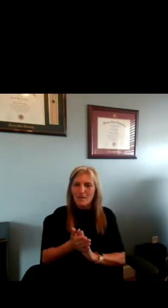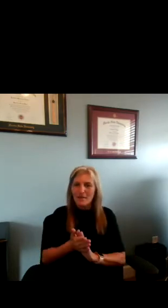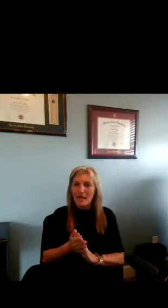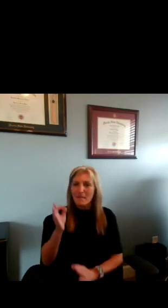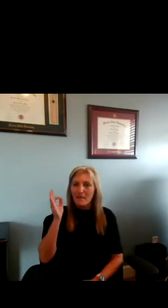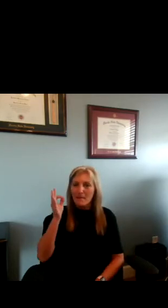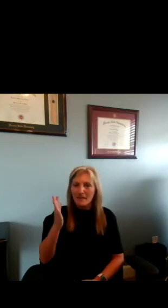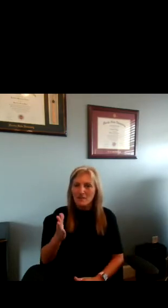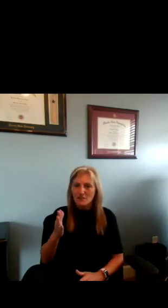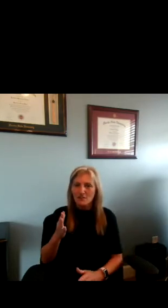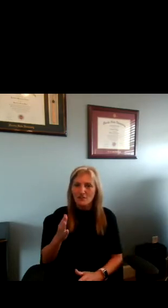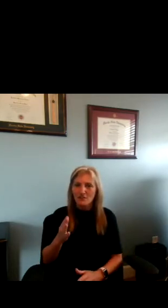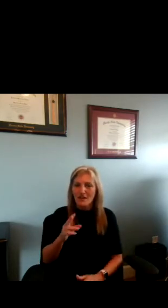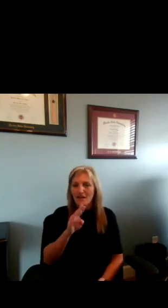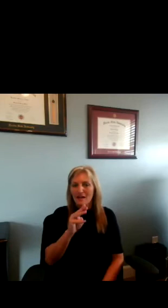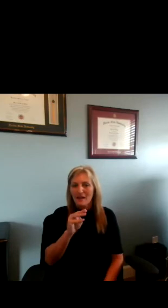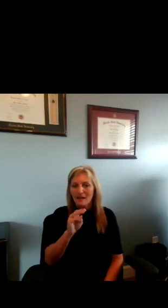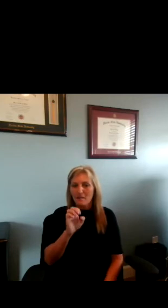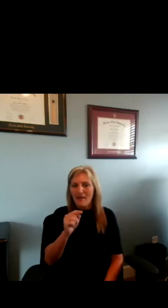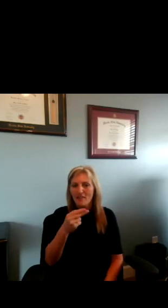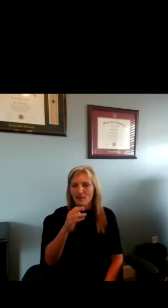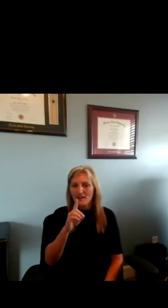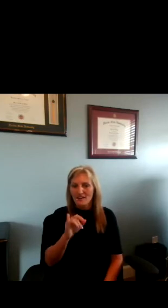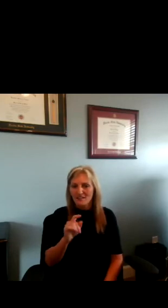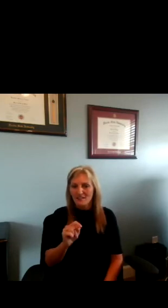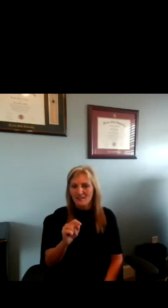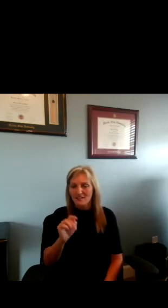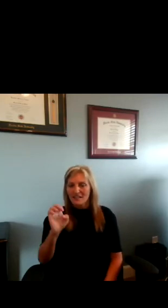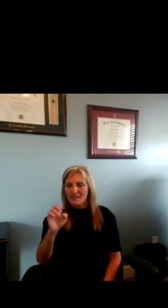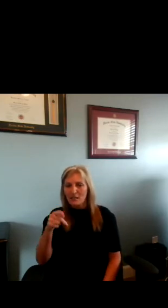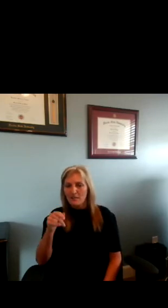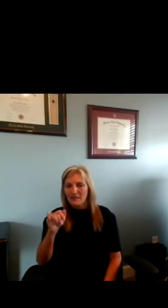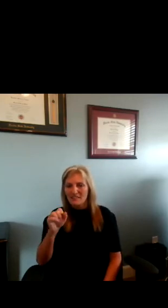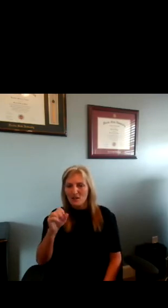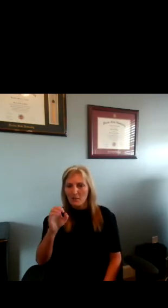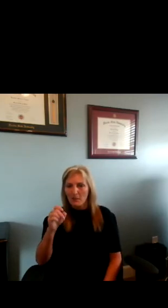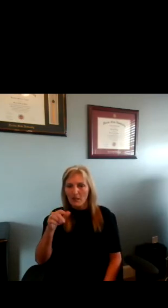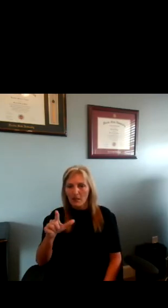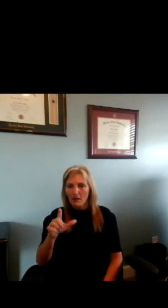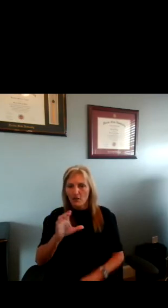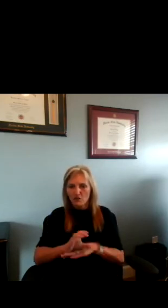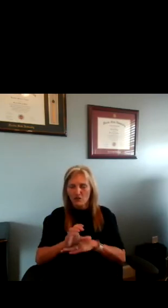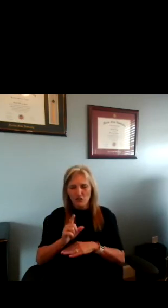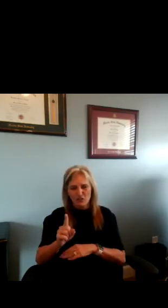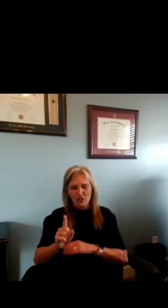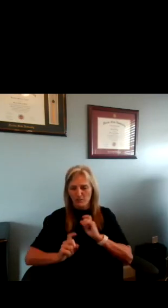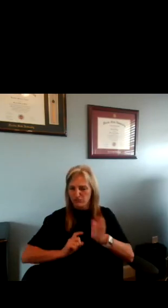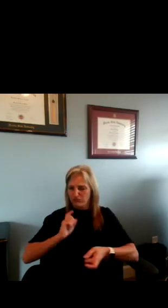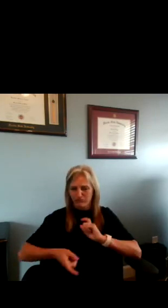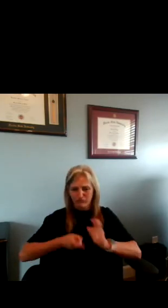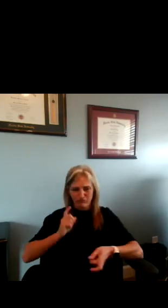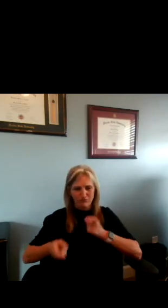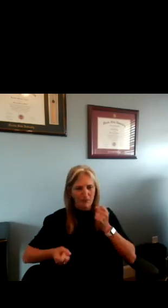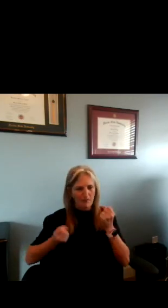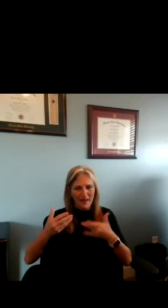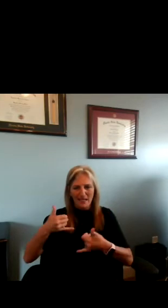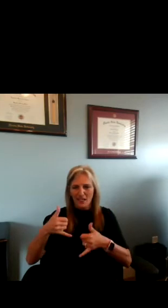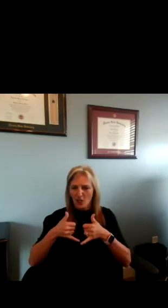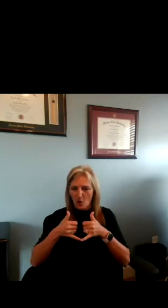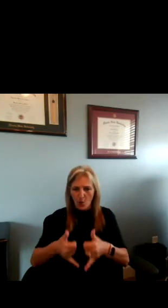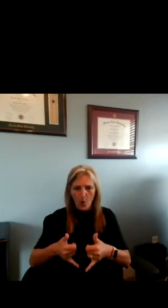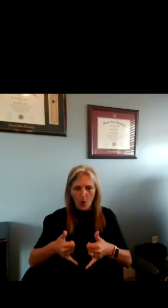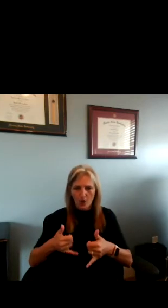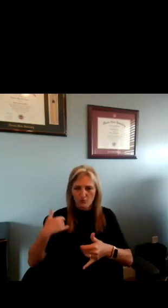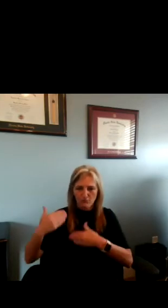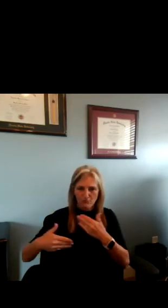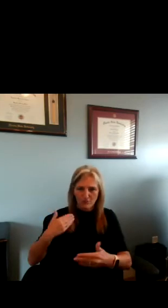minister in the African Methodist Episcopal Church, and she was awarded many, many awards along the way. She received the John